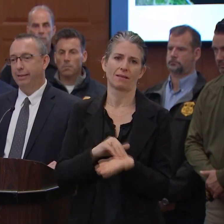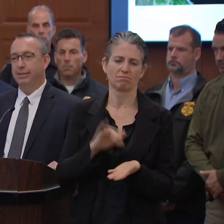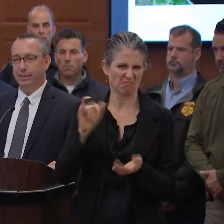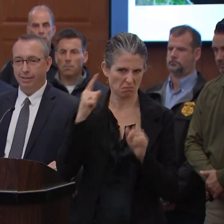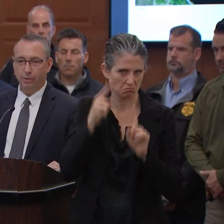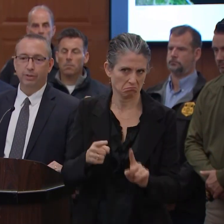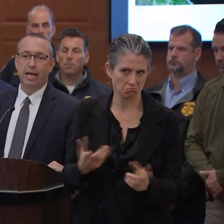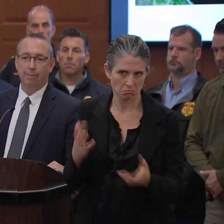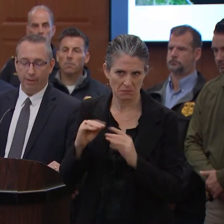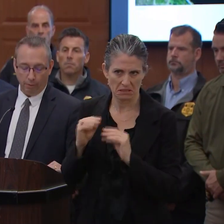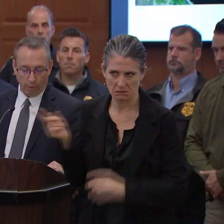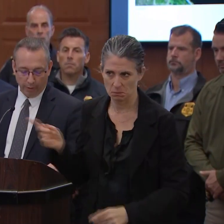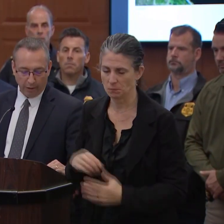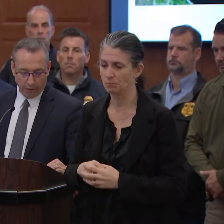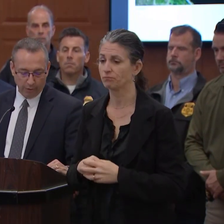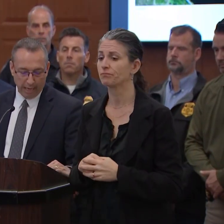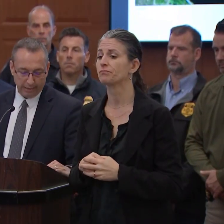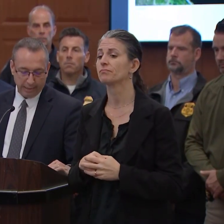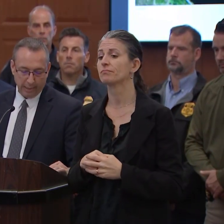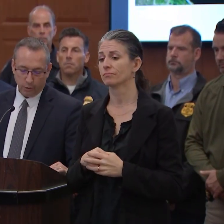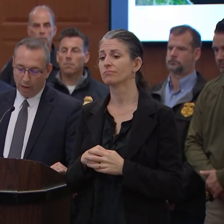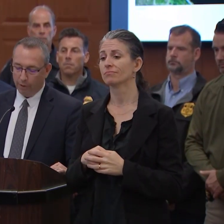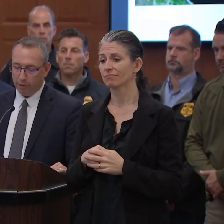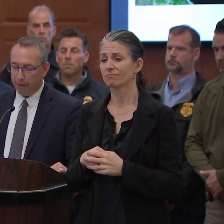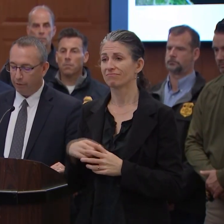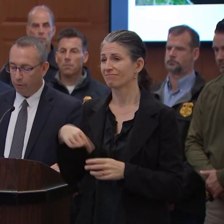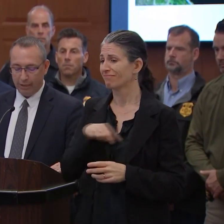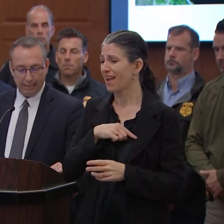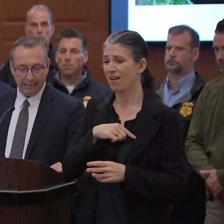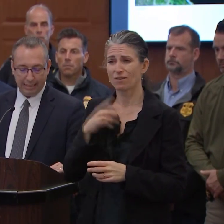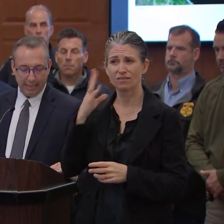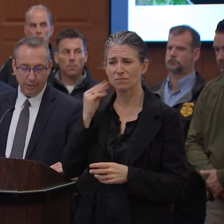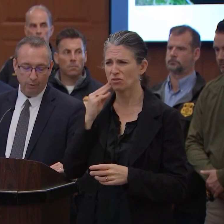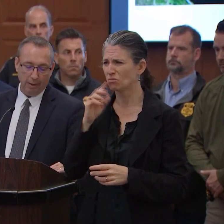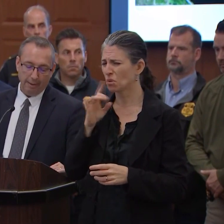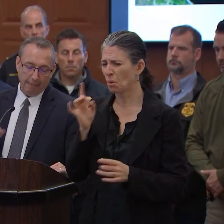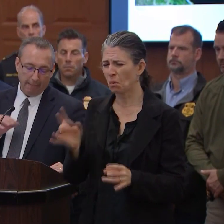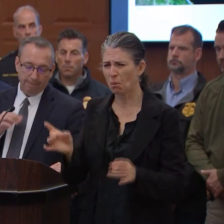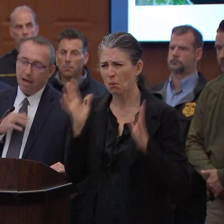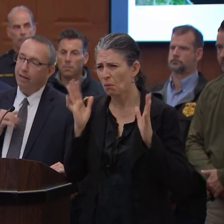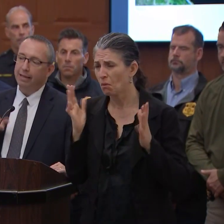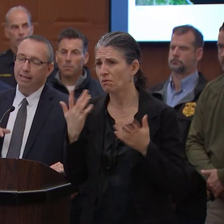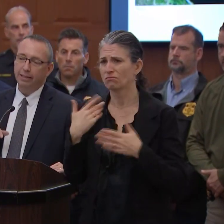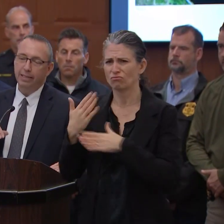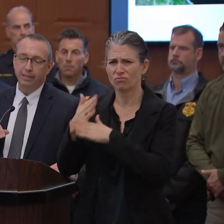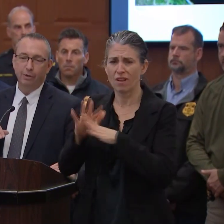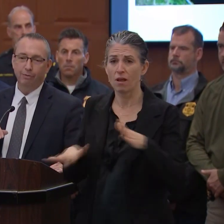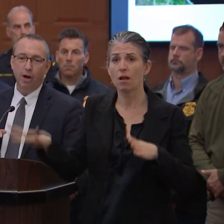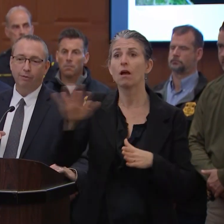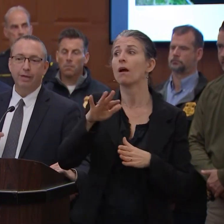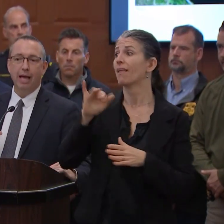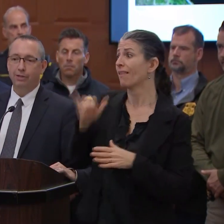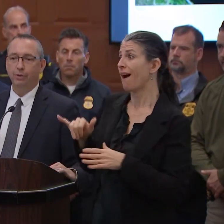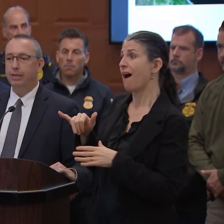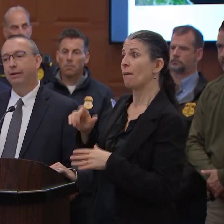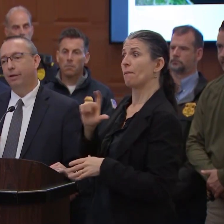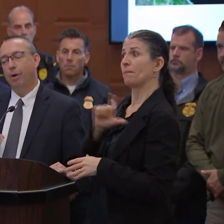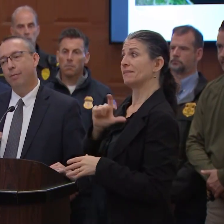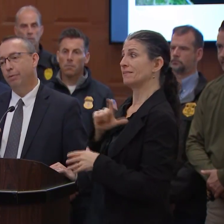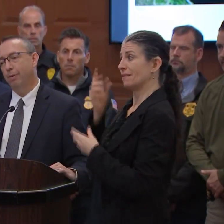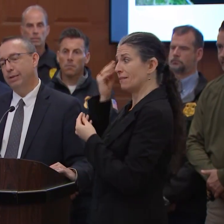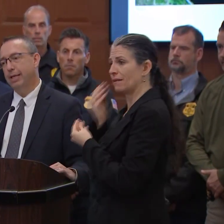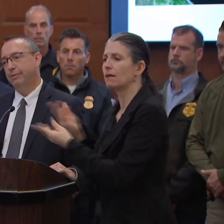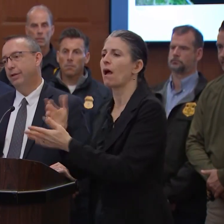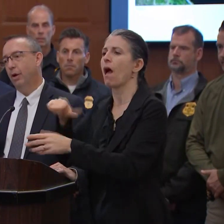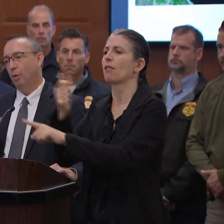best practices, and this is what's happened, and what are we going to do next? So I would expect those things to continue. None of the entities that are involved in that, certainly not the